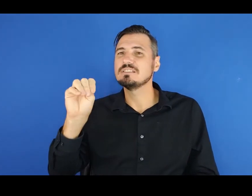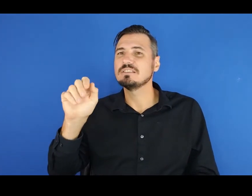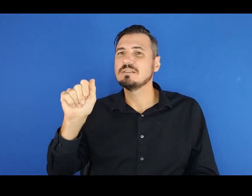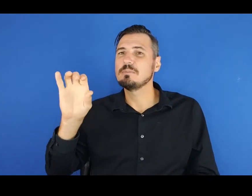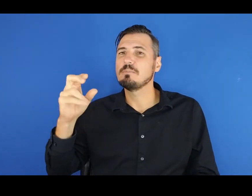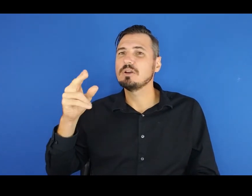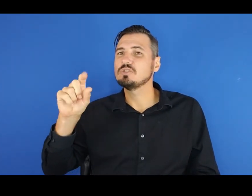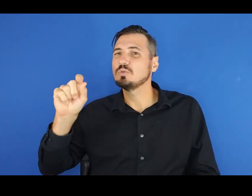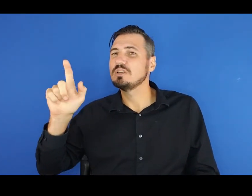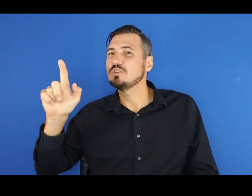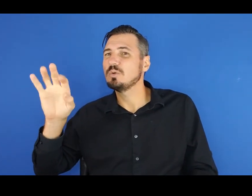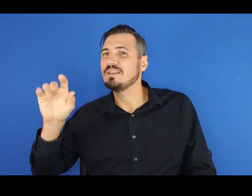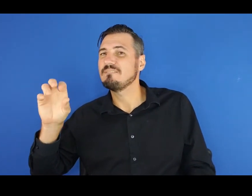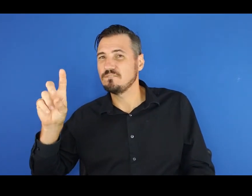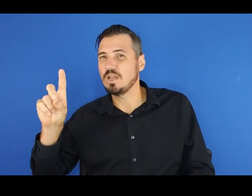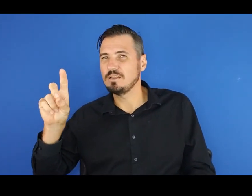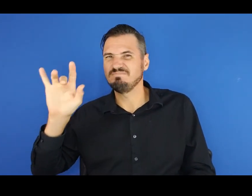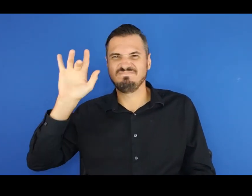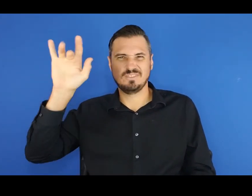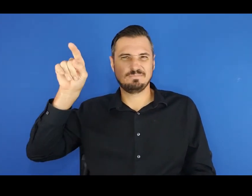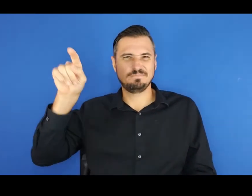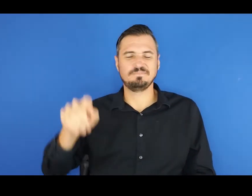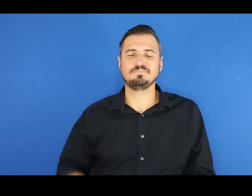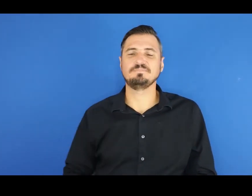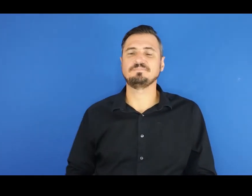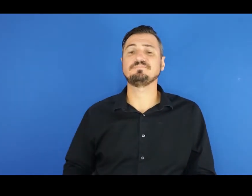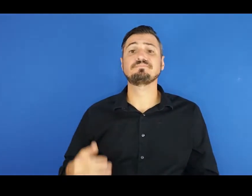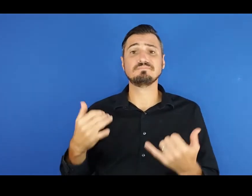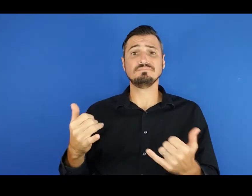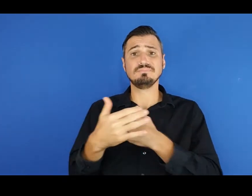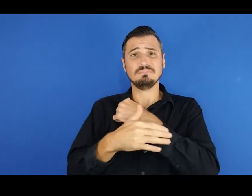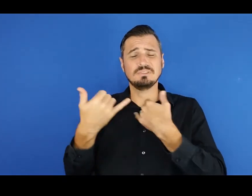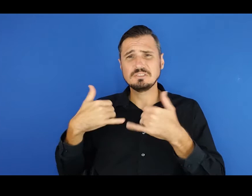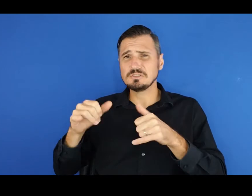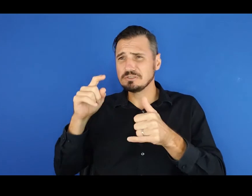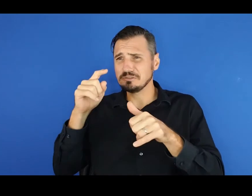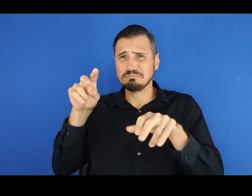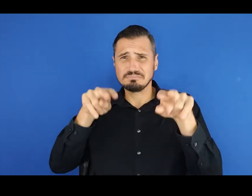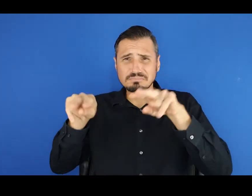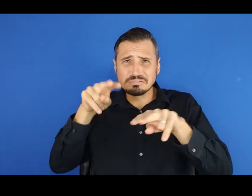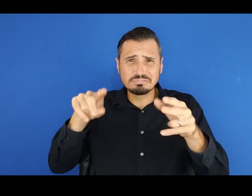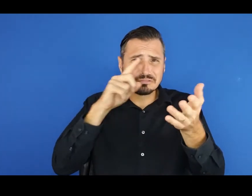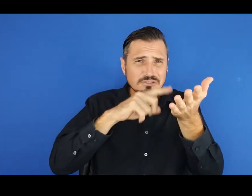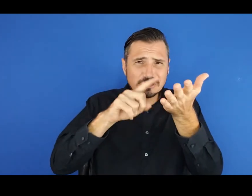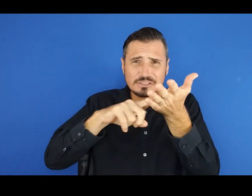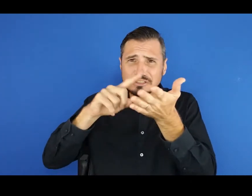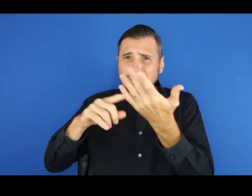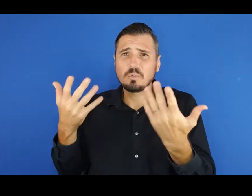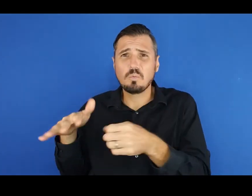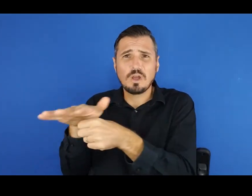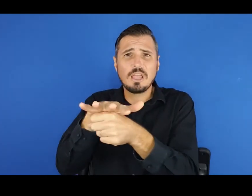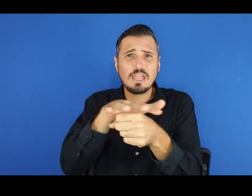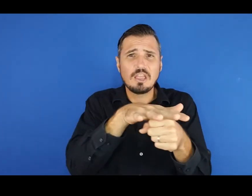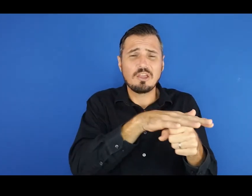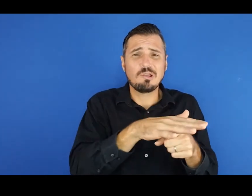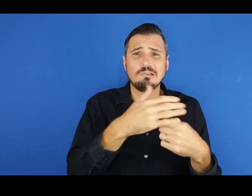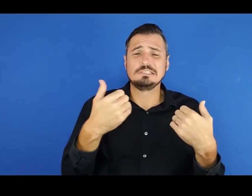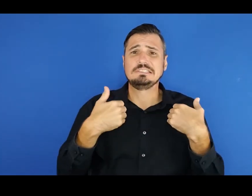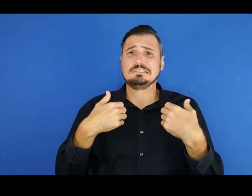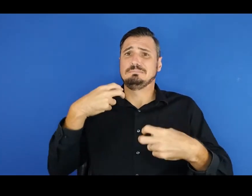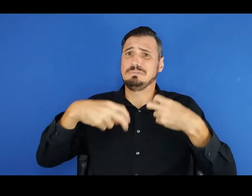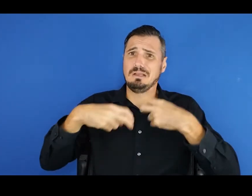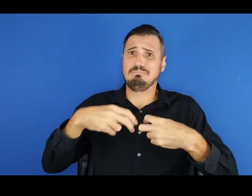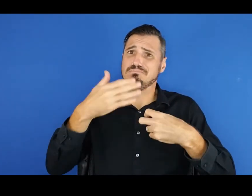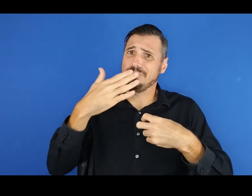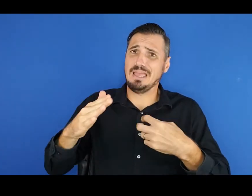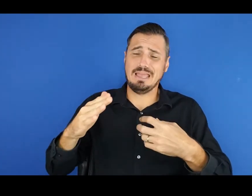The county continues to conduct assessments of storm-affected areas across the island. If your property suffered damages due to this month's